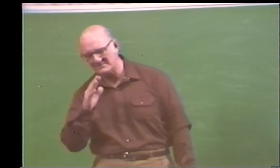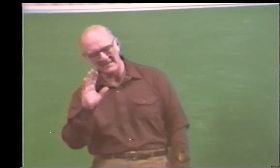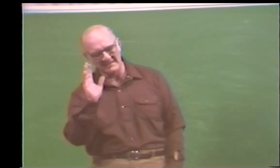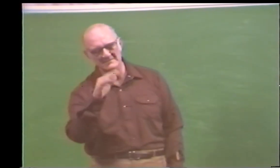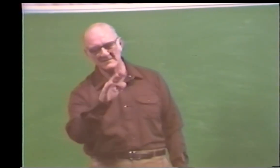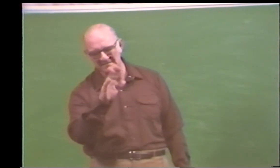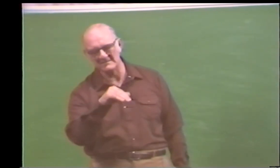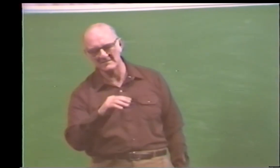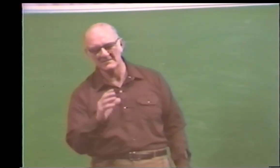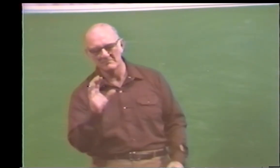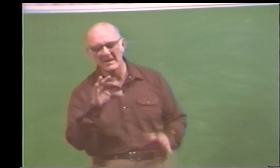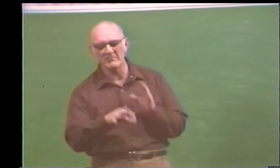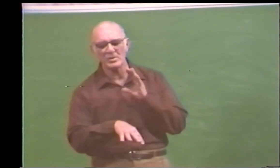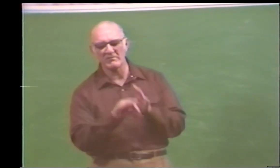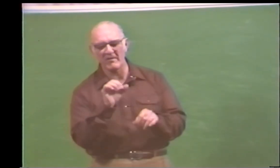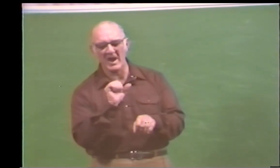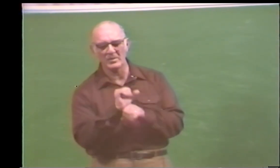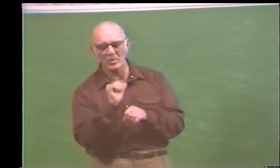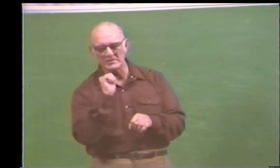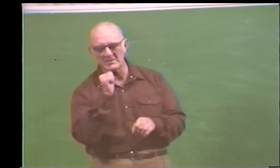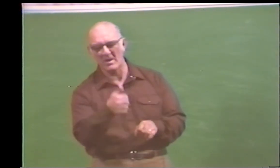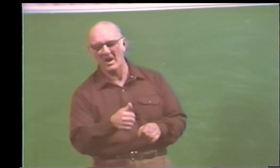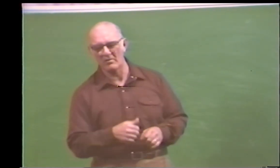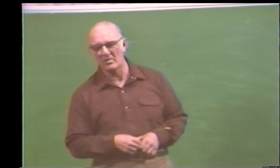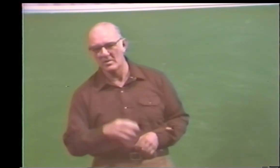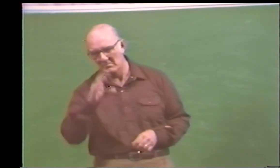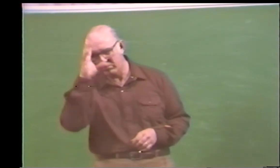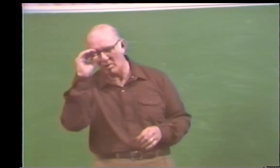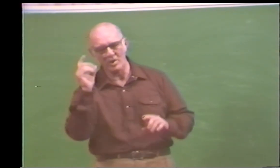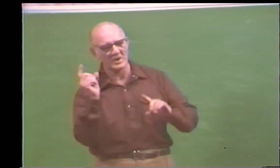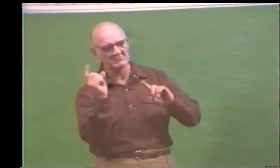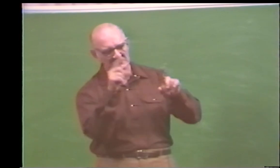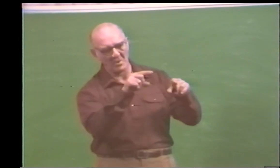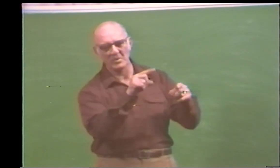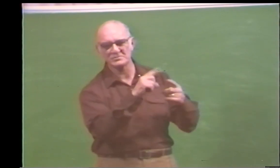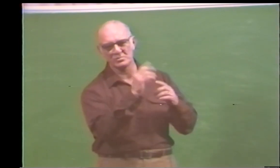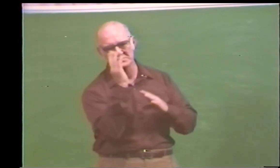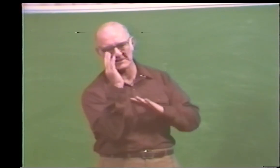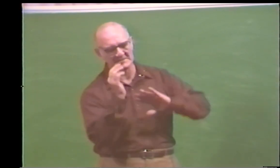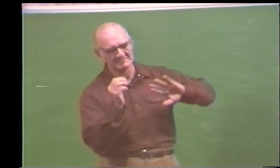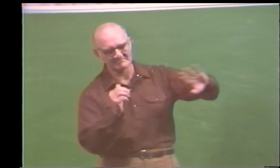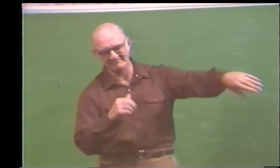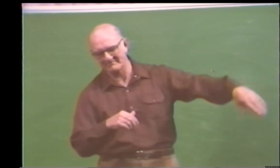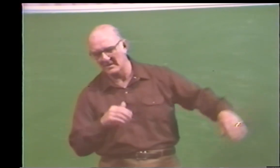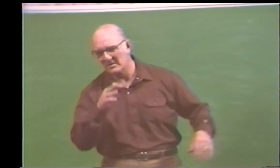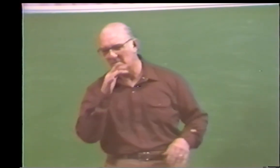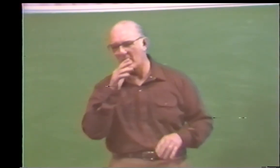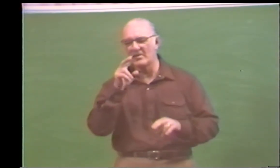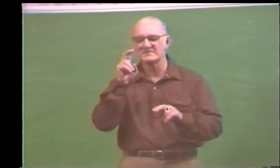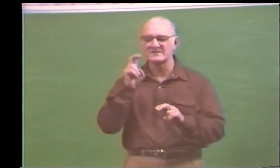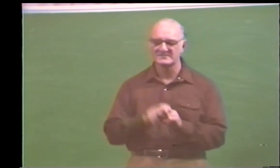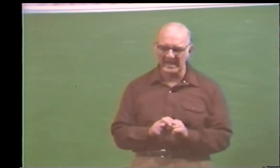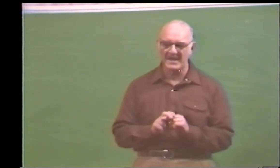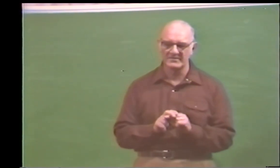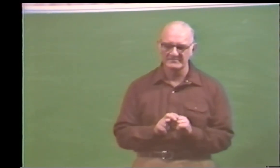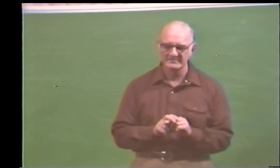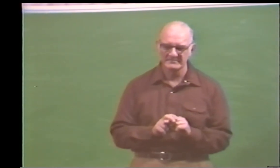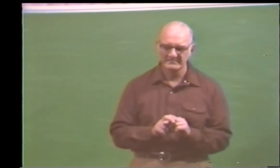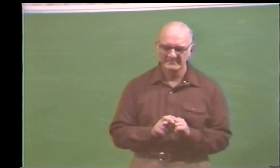says, "Maybe you'll find work tomorrow." Boy goes to sleep. And mother sits down.